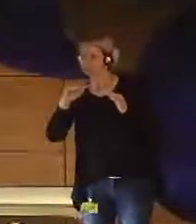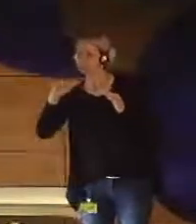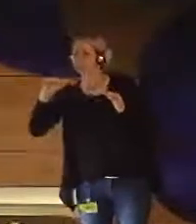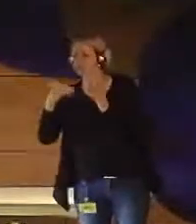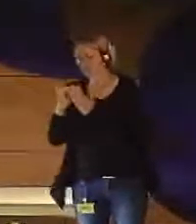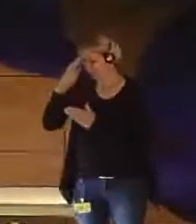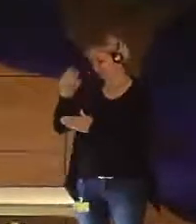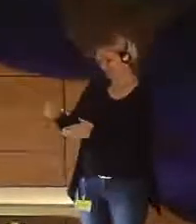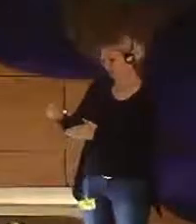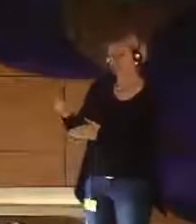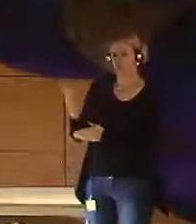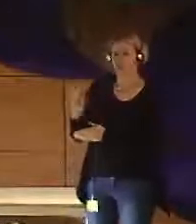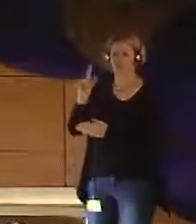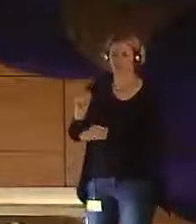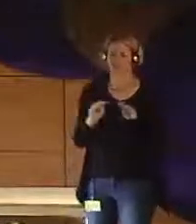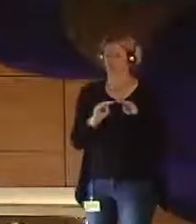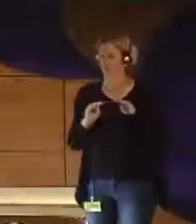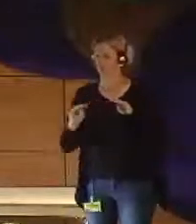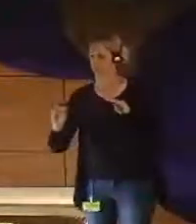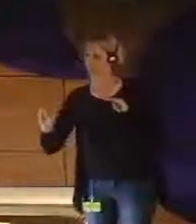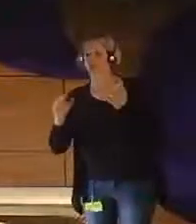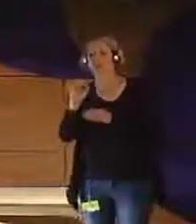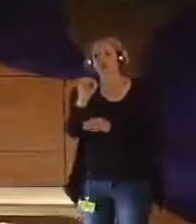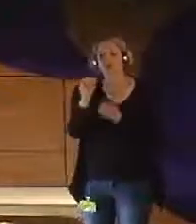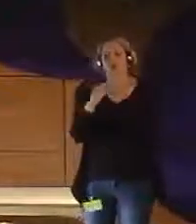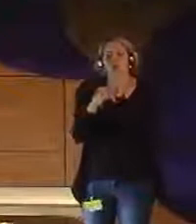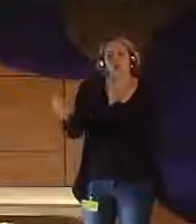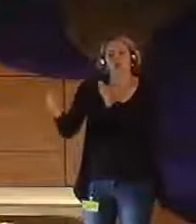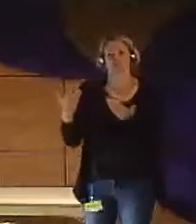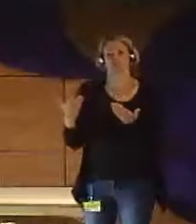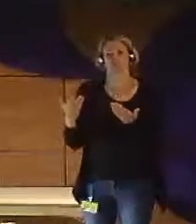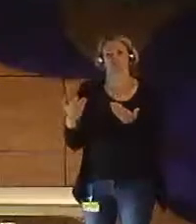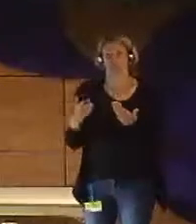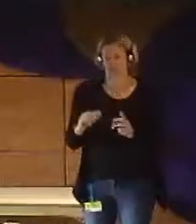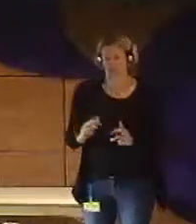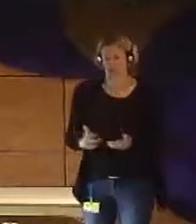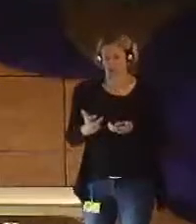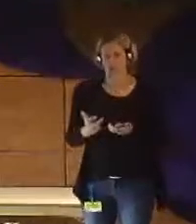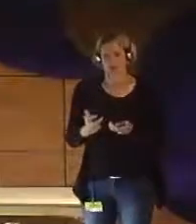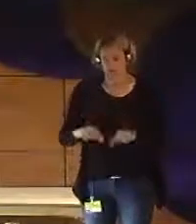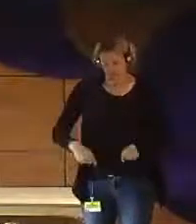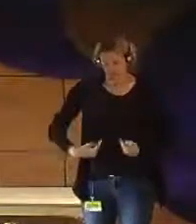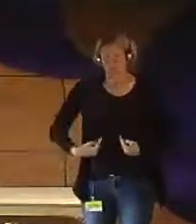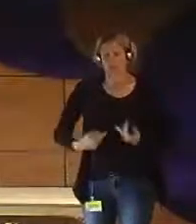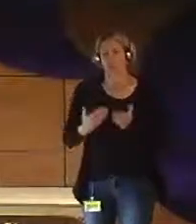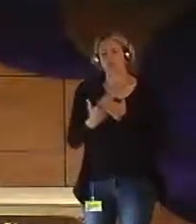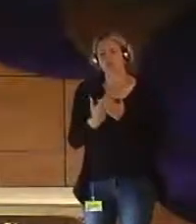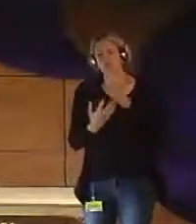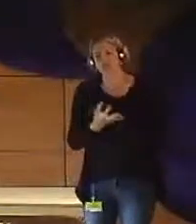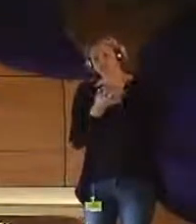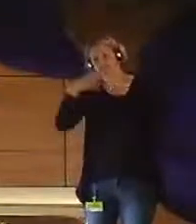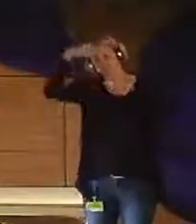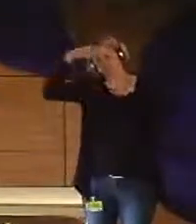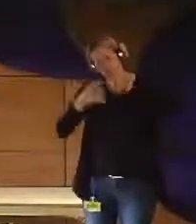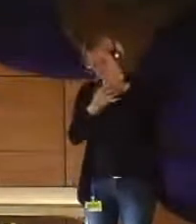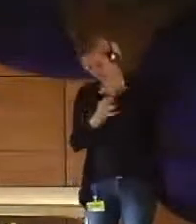that's really because their testicles are sitting there and they're not being stimulated by the pituitary gland. So the question is, if